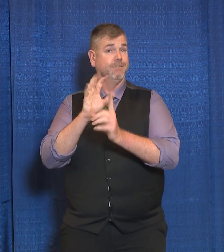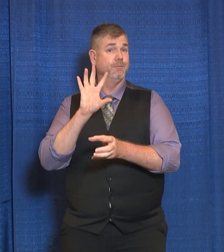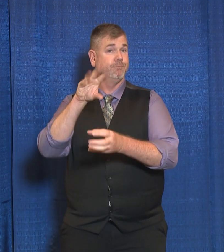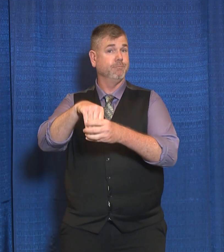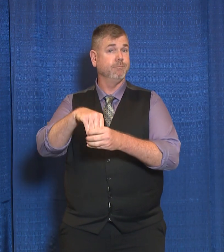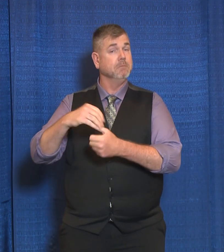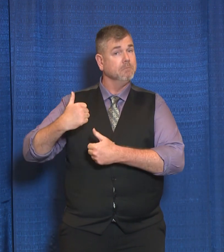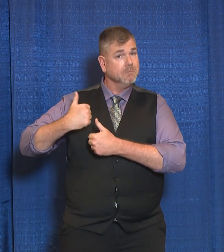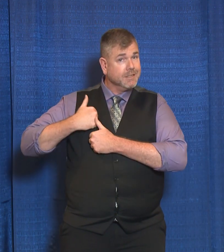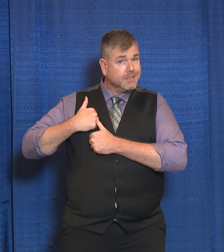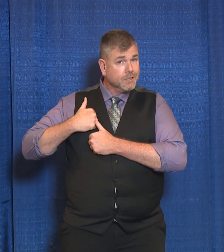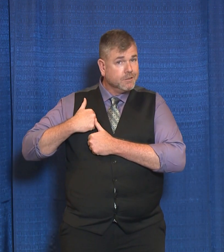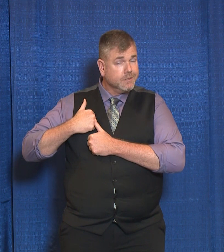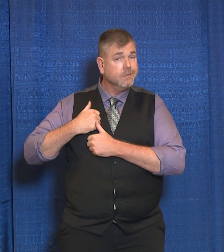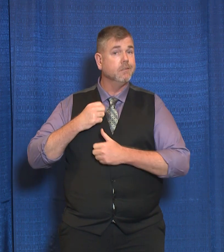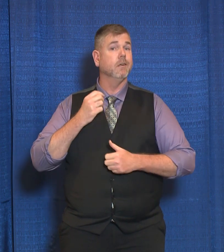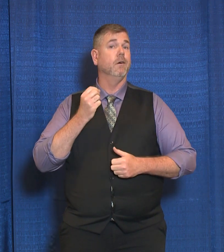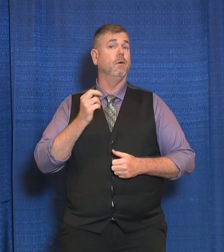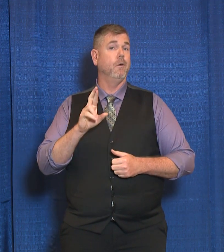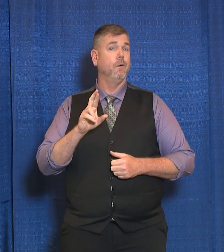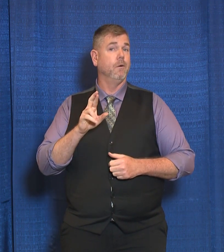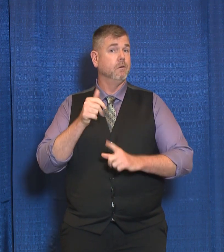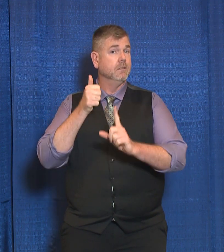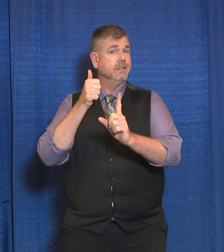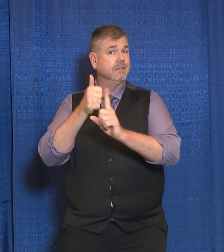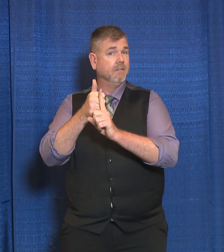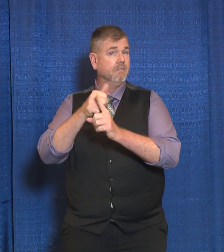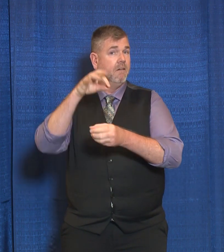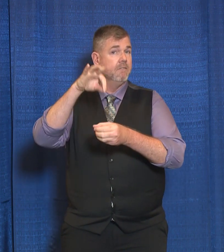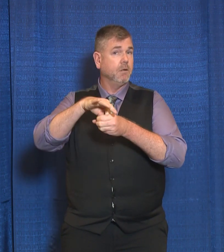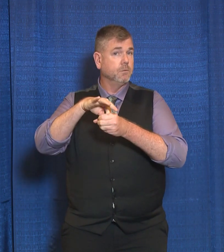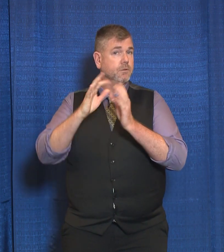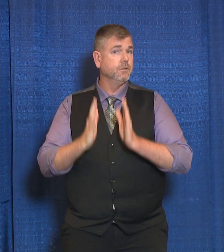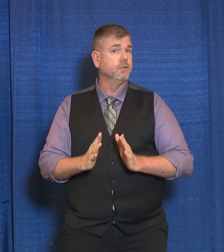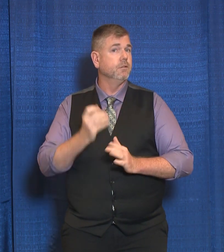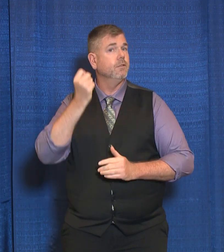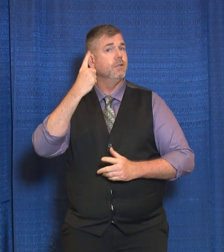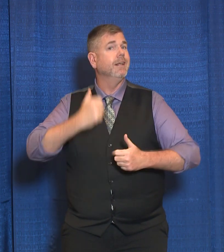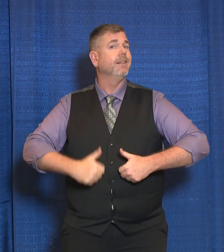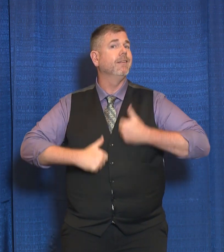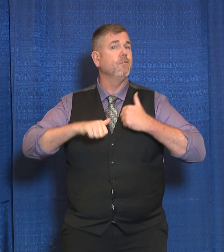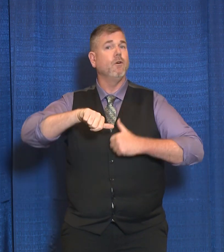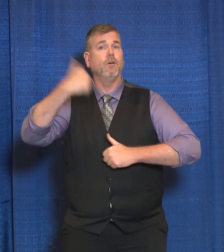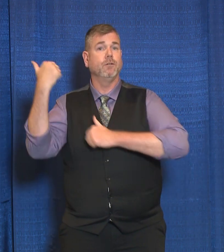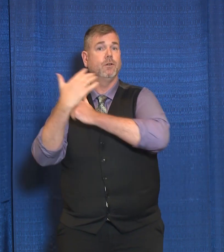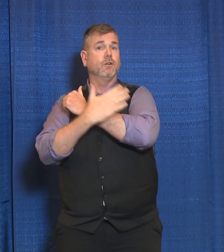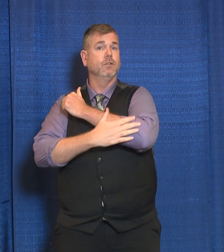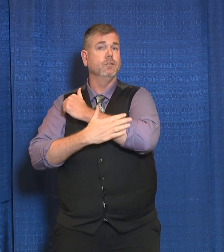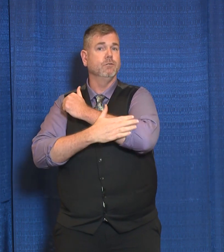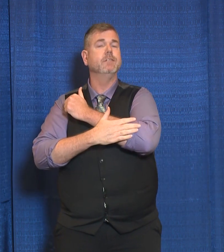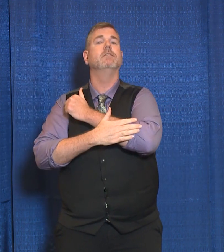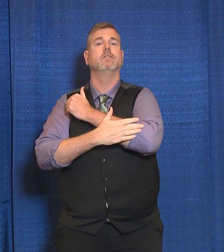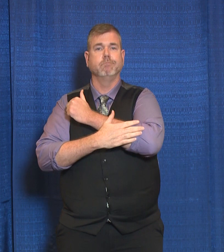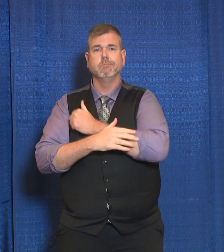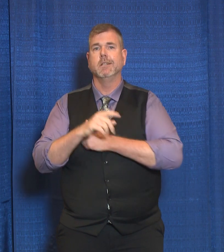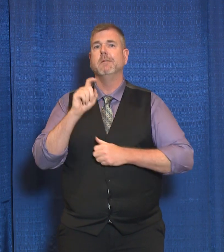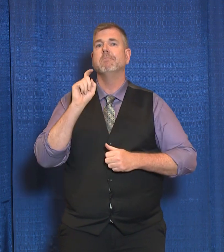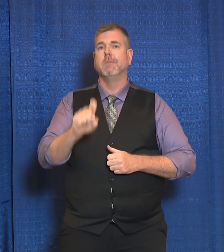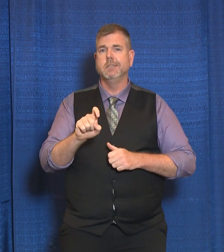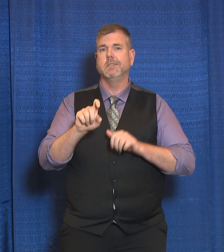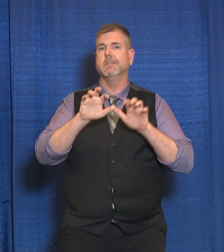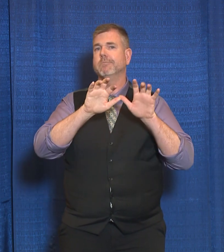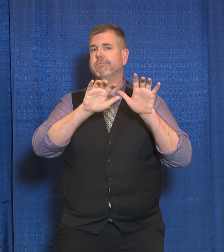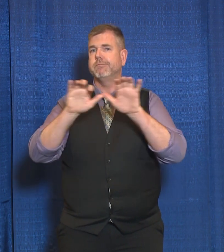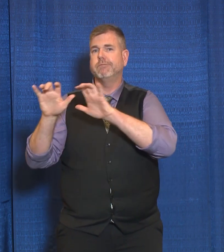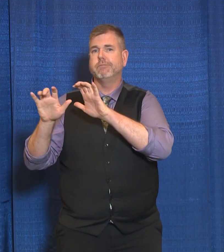Military and overseas voters must enter a street address in the California Residence Address section, which cannot be a business address